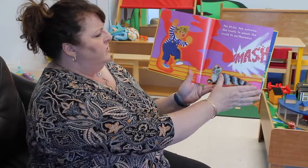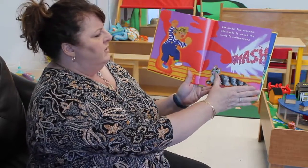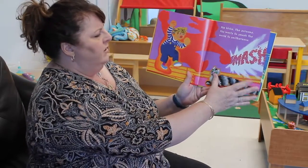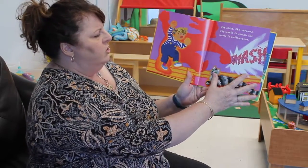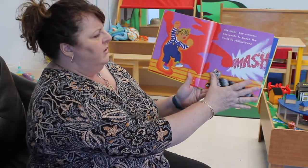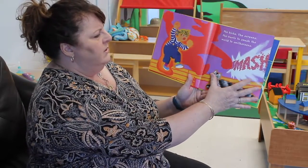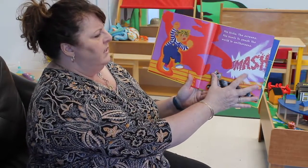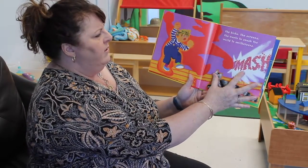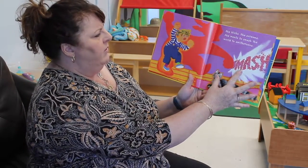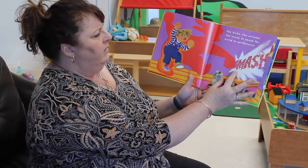dear, she is angry.